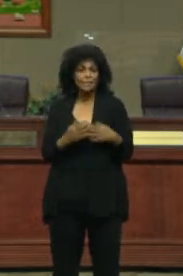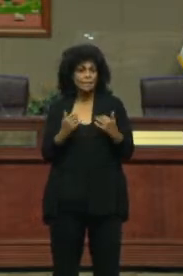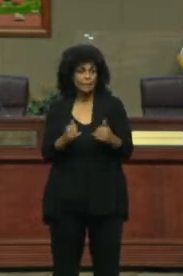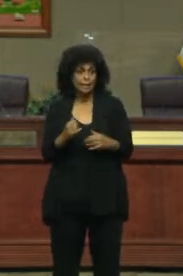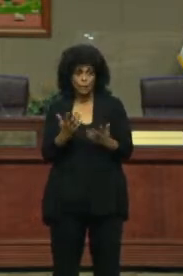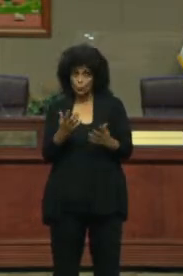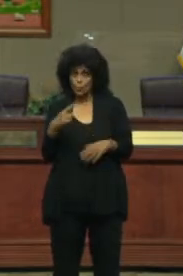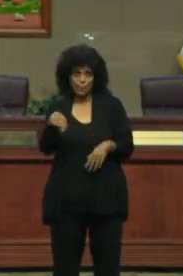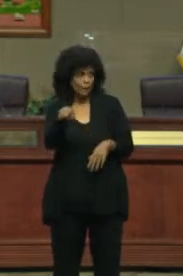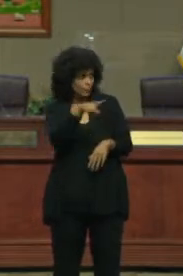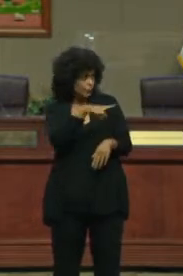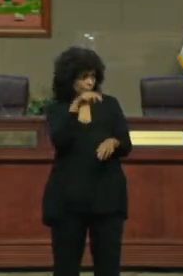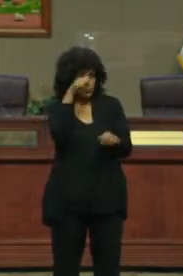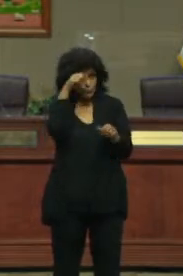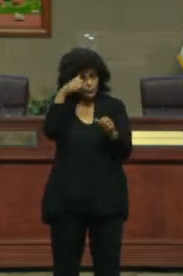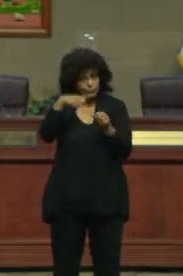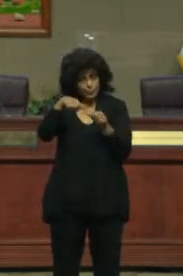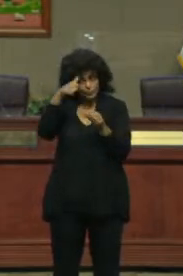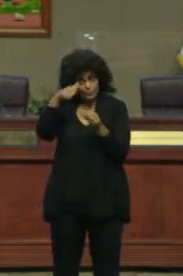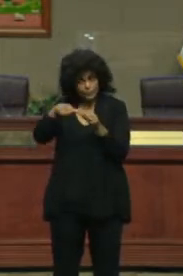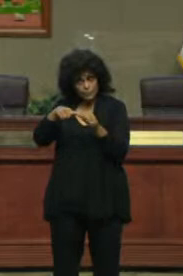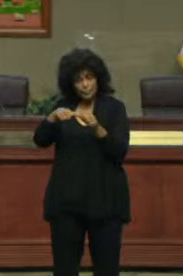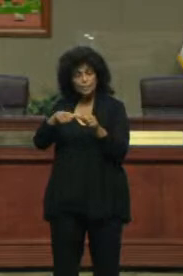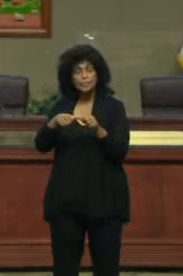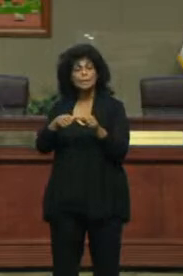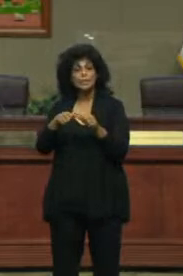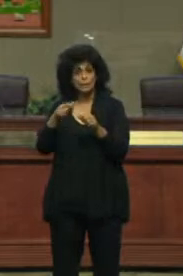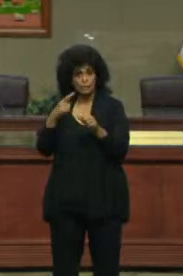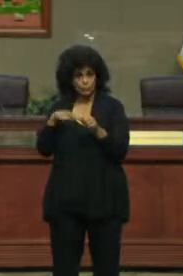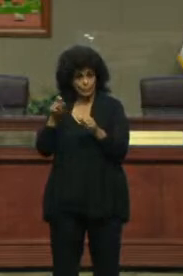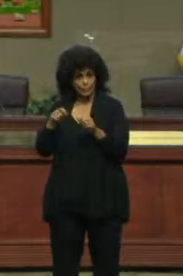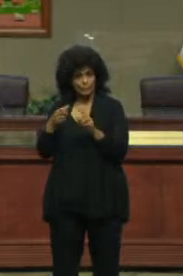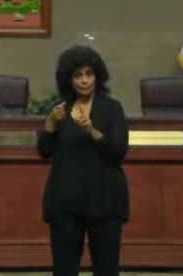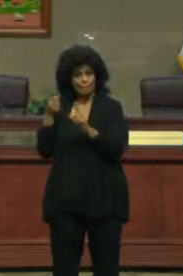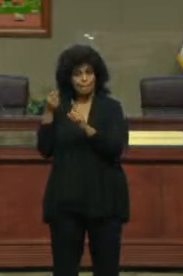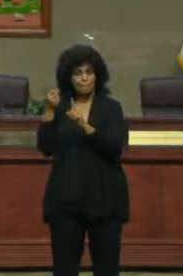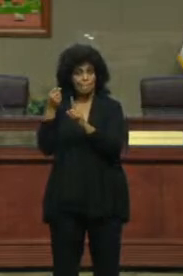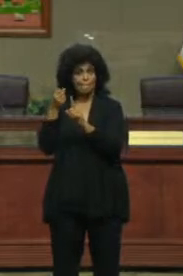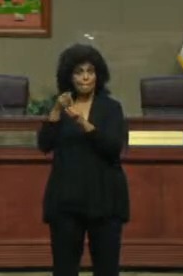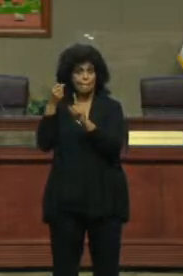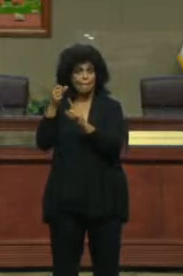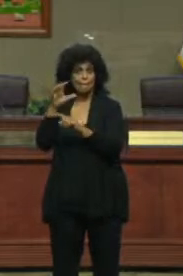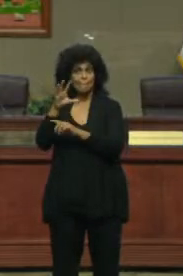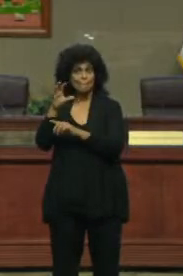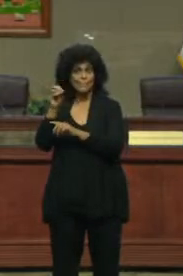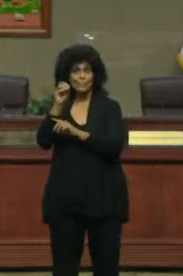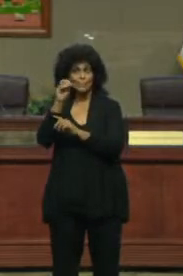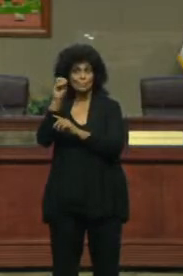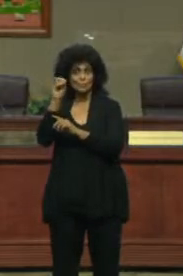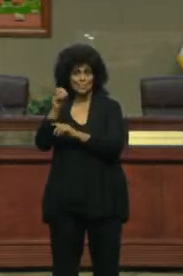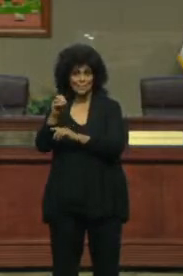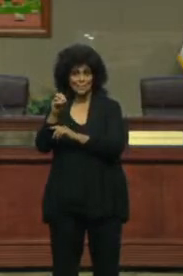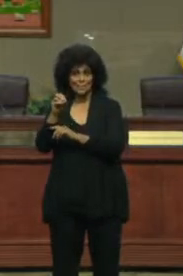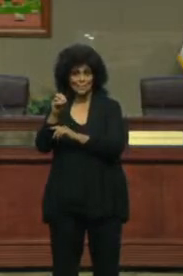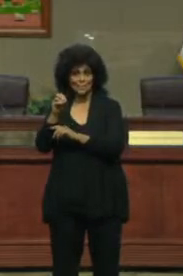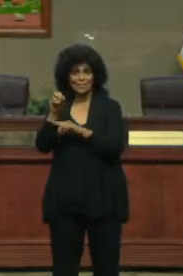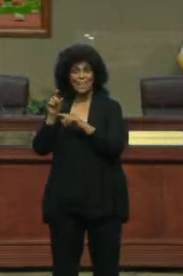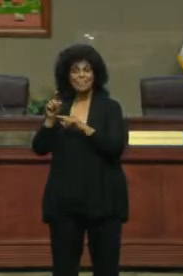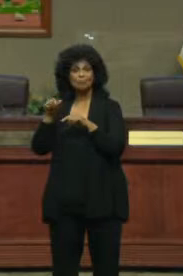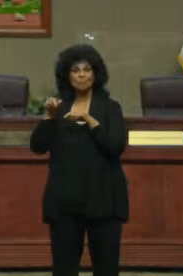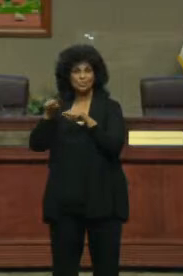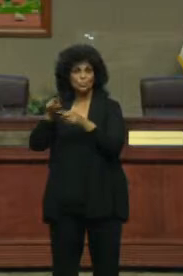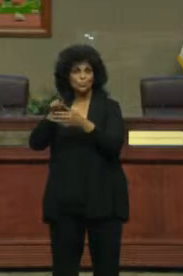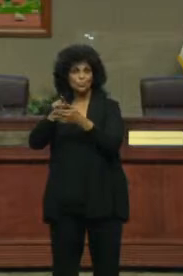that we should reach 50% later this week, which will allow